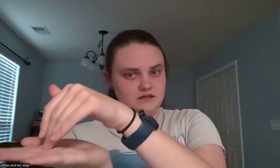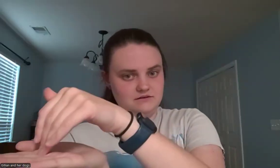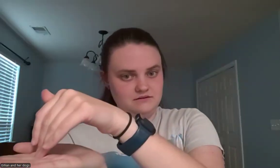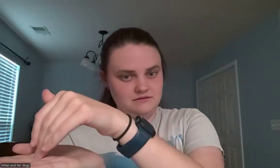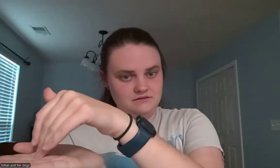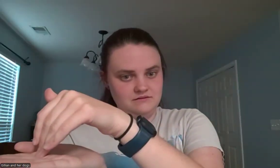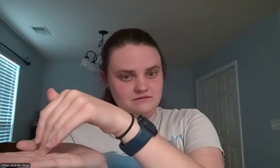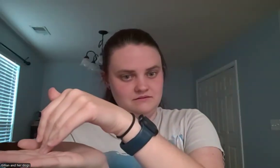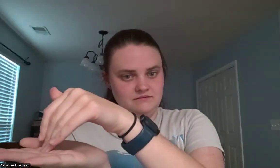100,000,000.